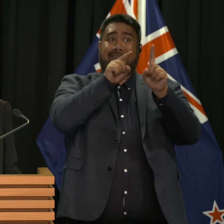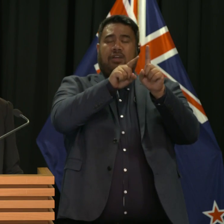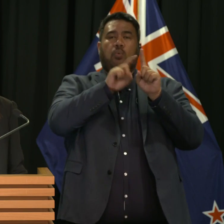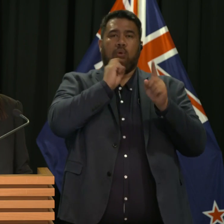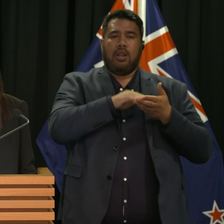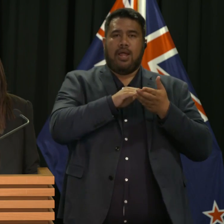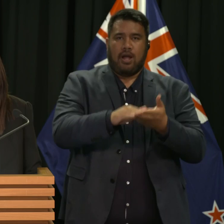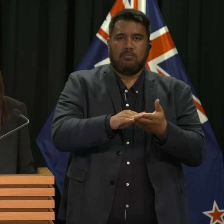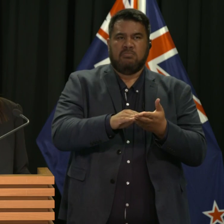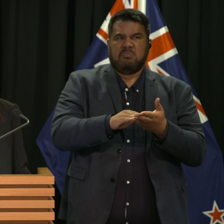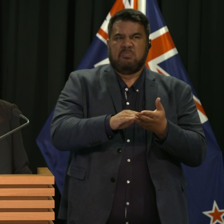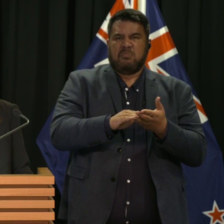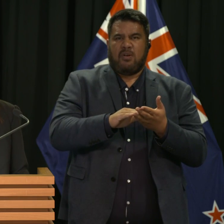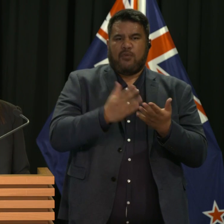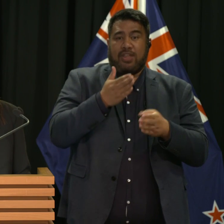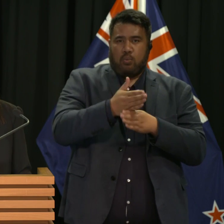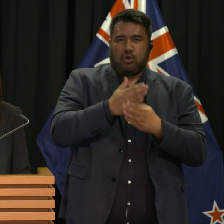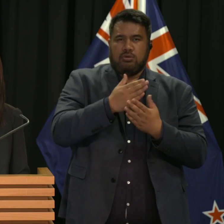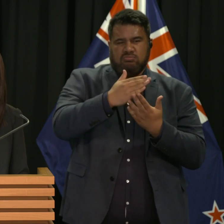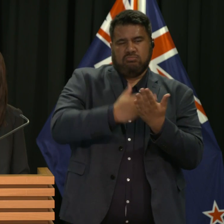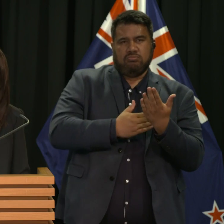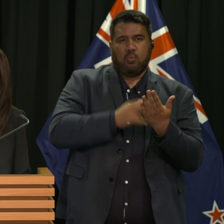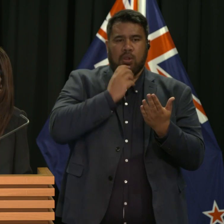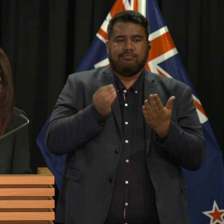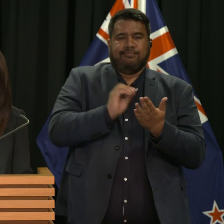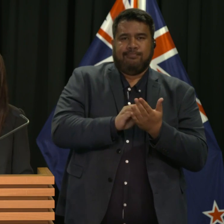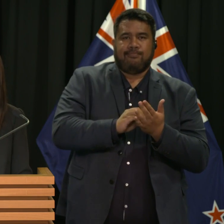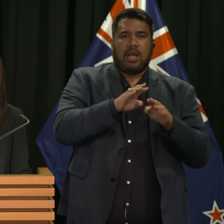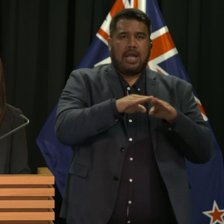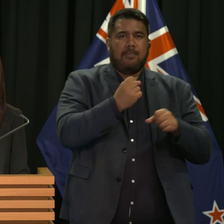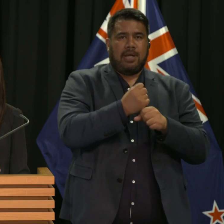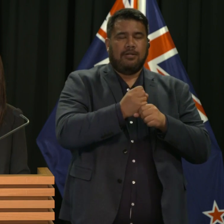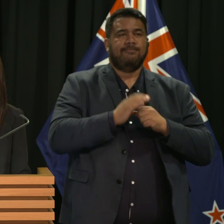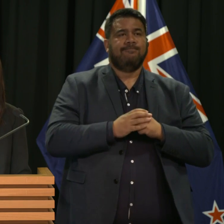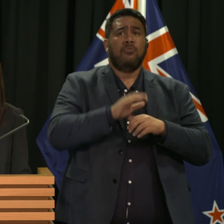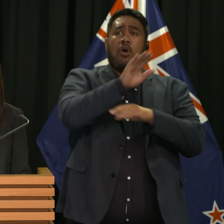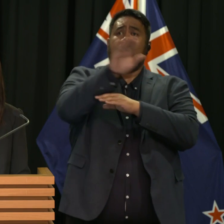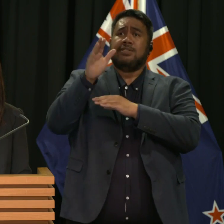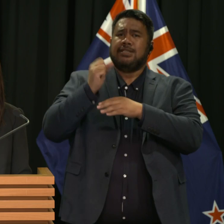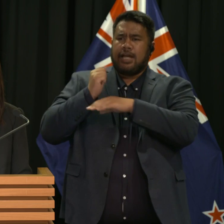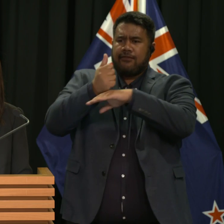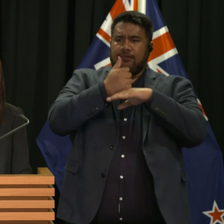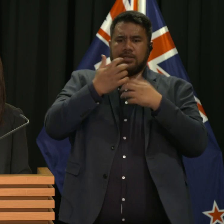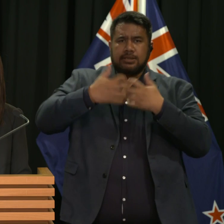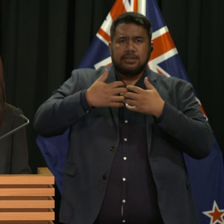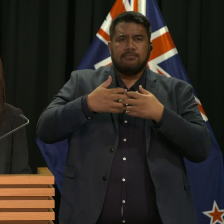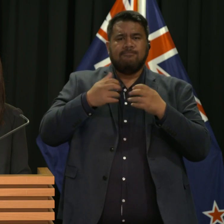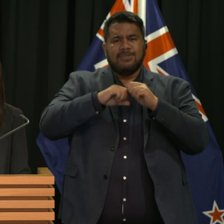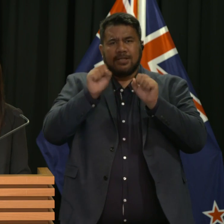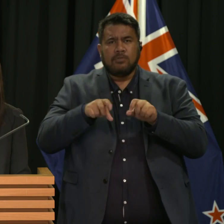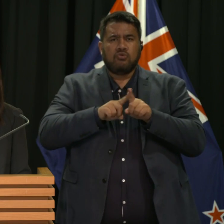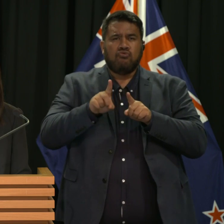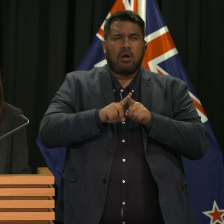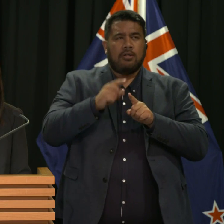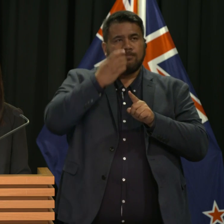that element of work to their tax work program. There are examples overseas where mechanisms have been put in place to try and